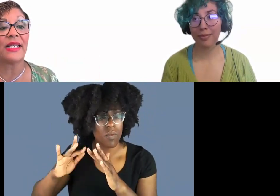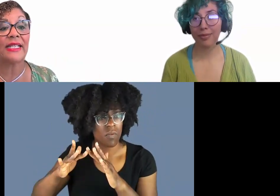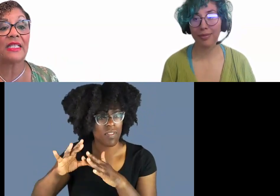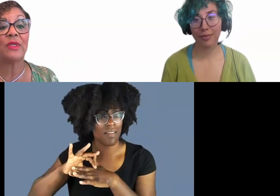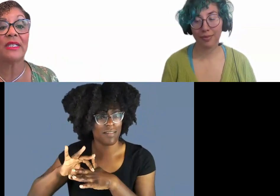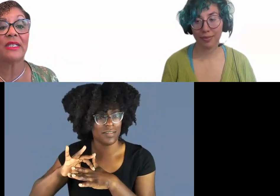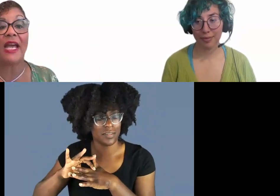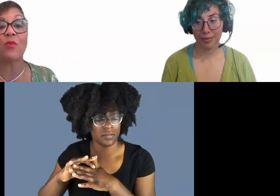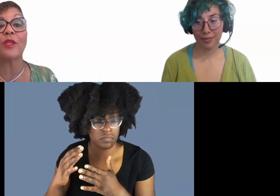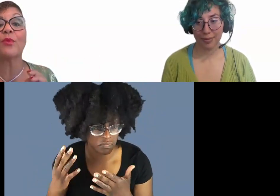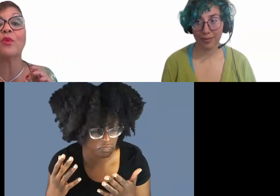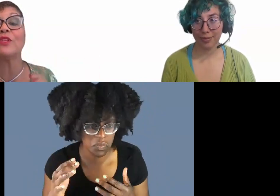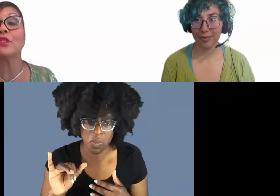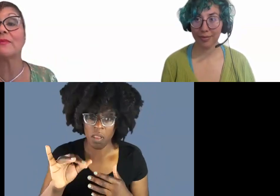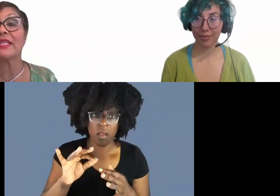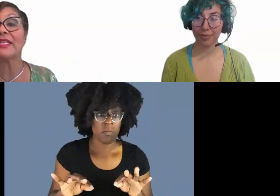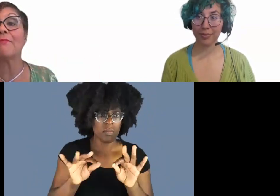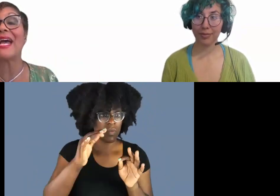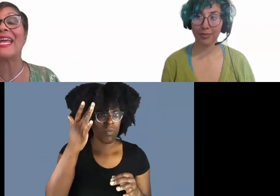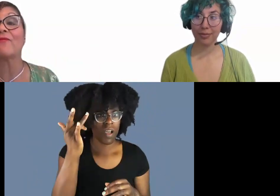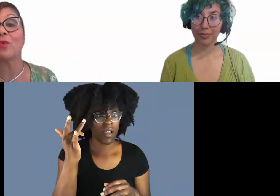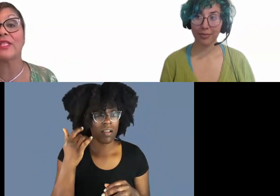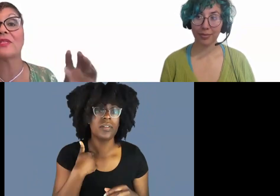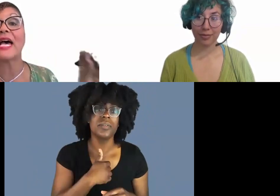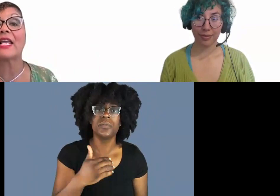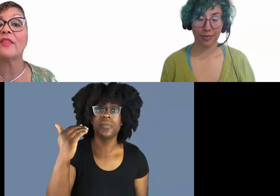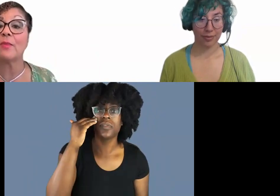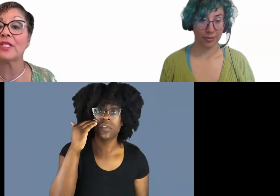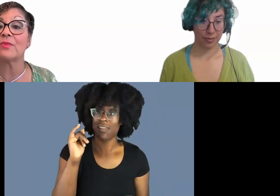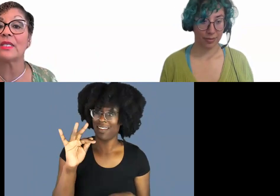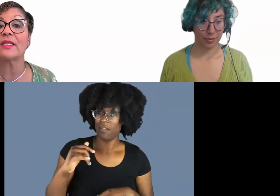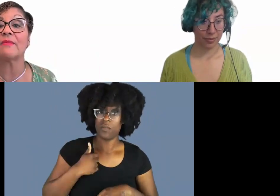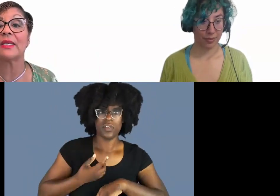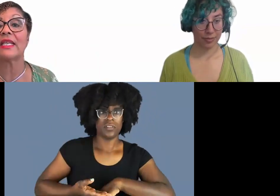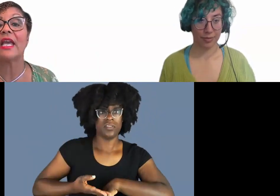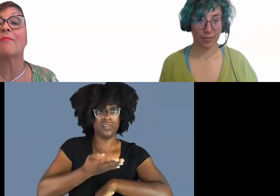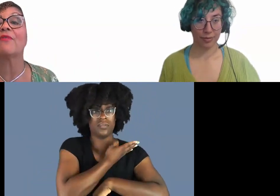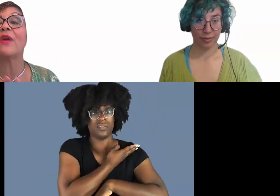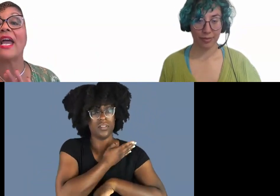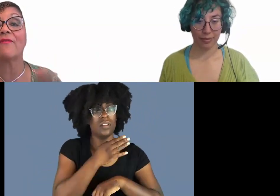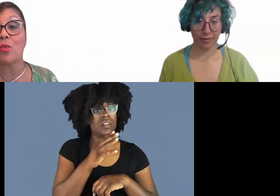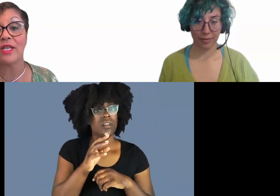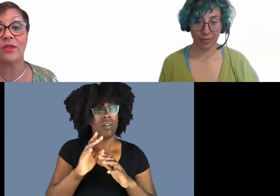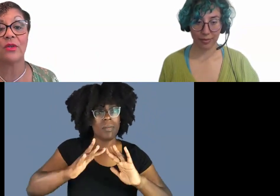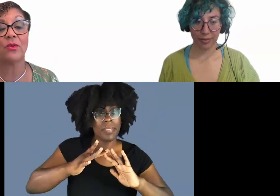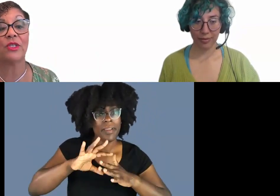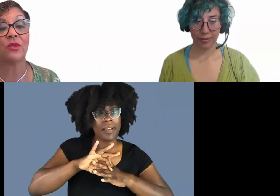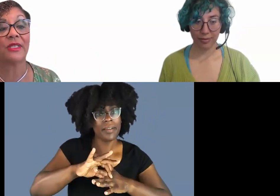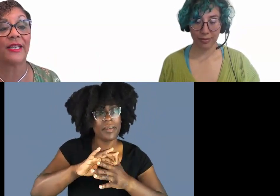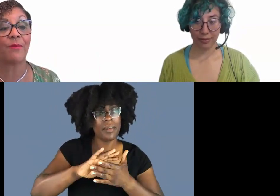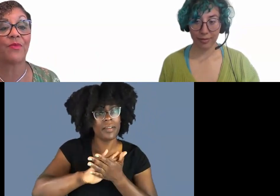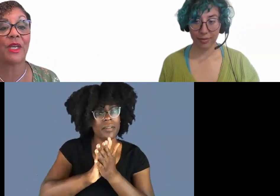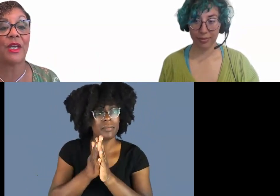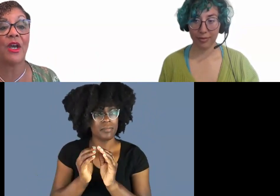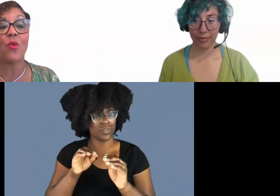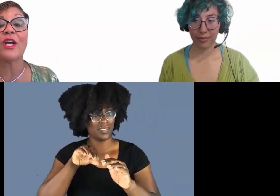that an accessible design will improve usability by everyone. So not only the person with the disability, but for everyone who is using